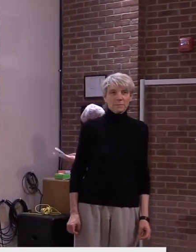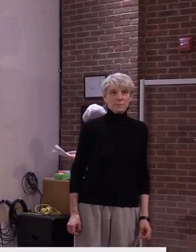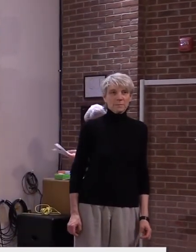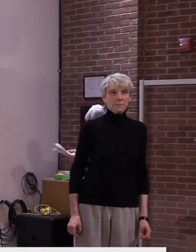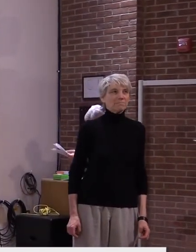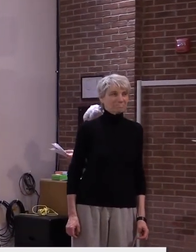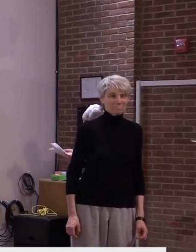Thank you.